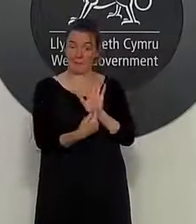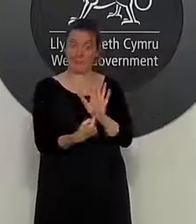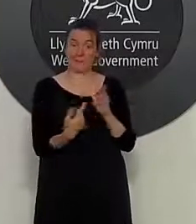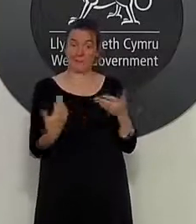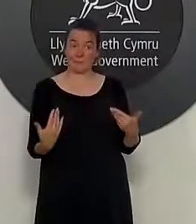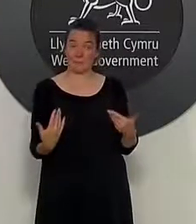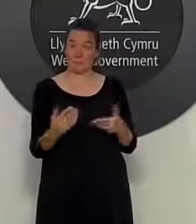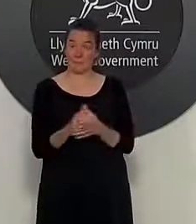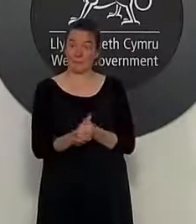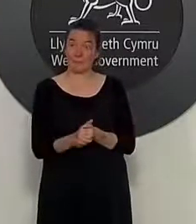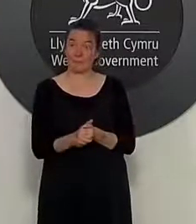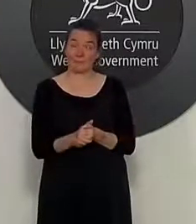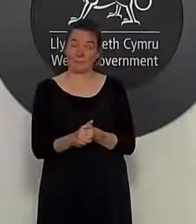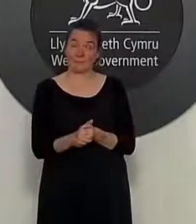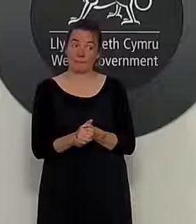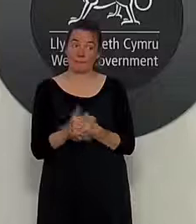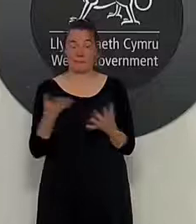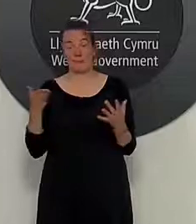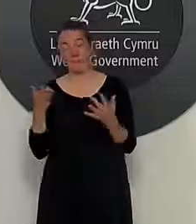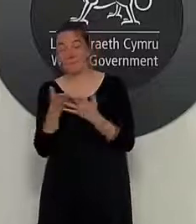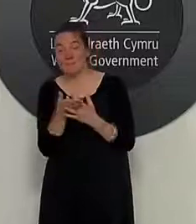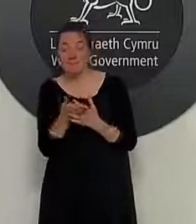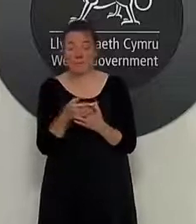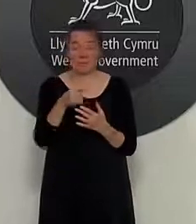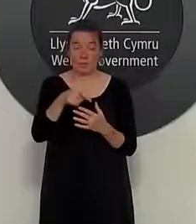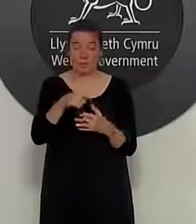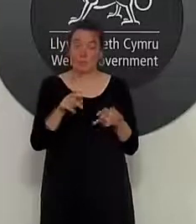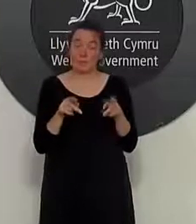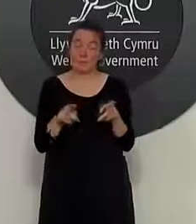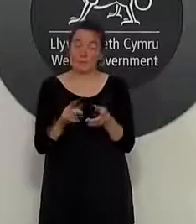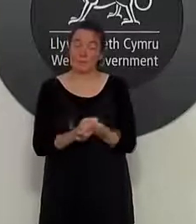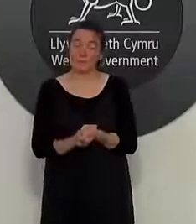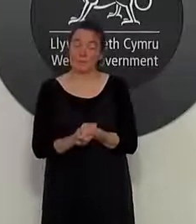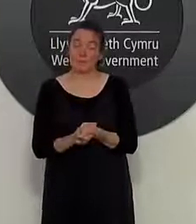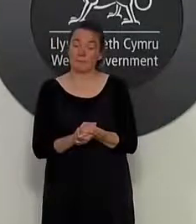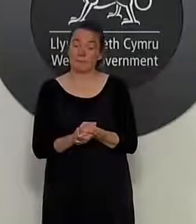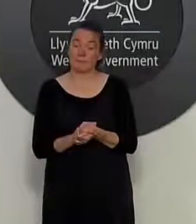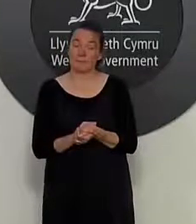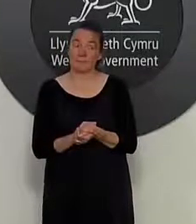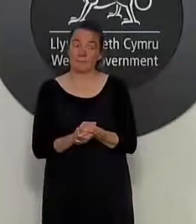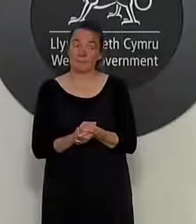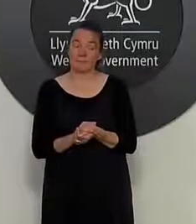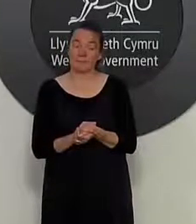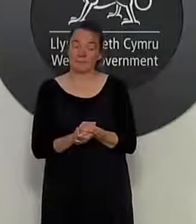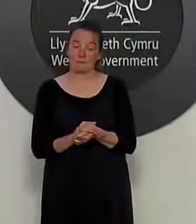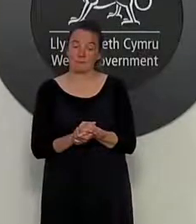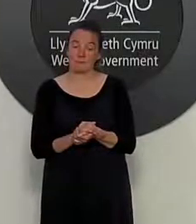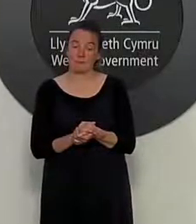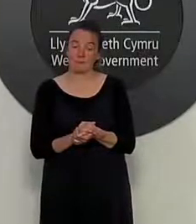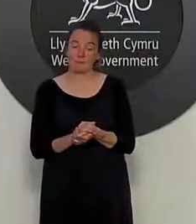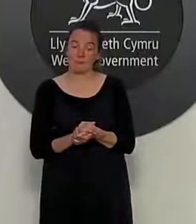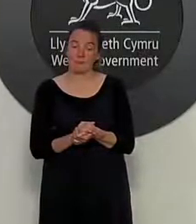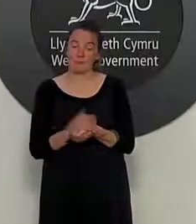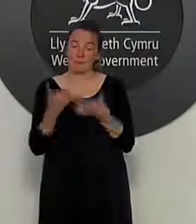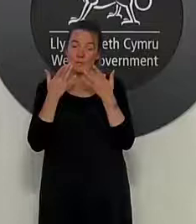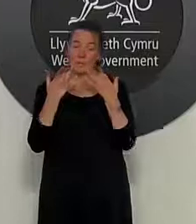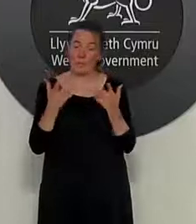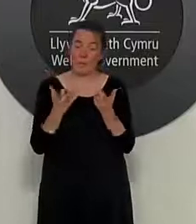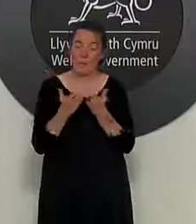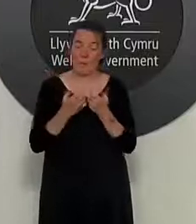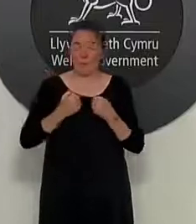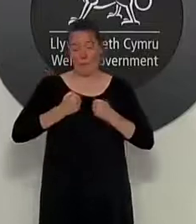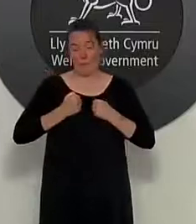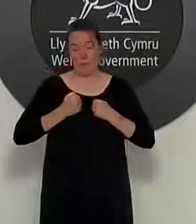a deliberately interventionist one, I think marks both our parties out from the kind